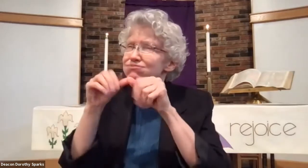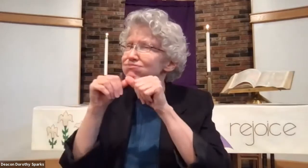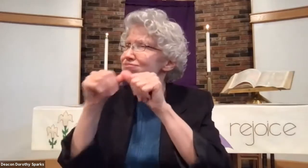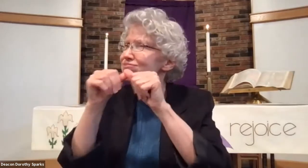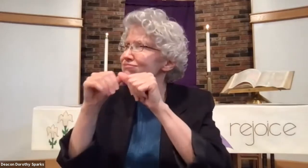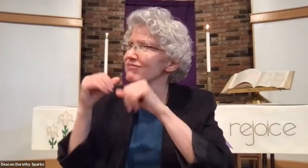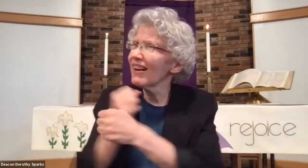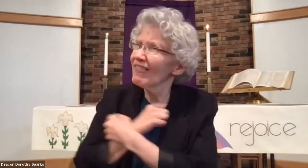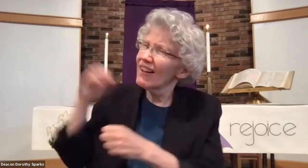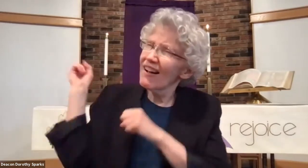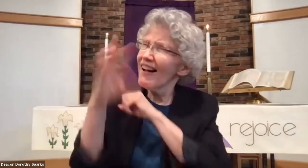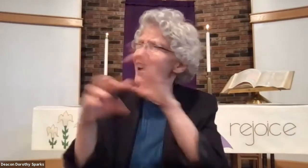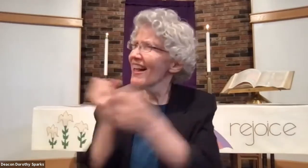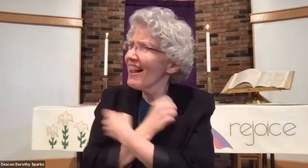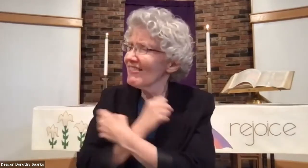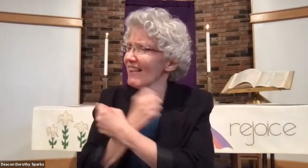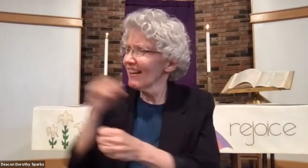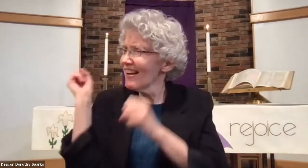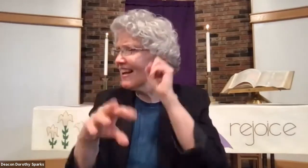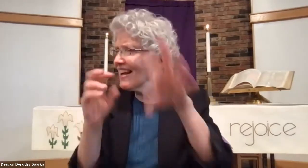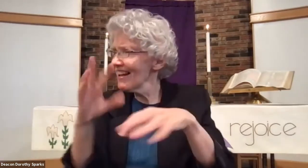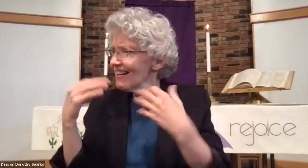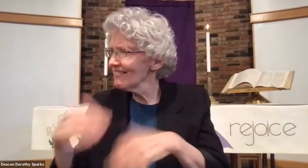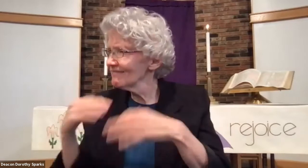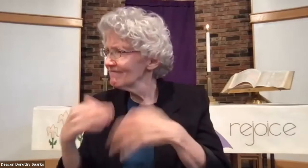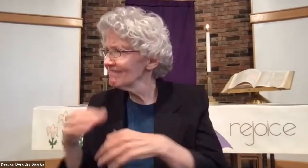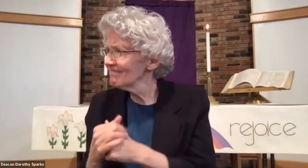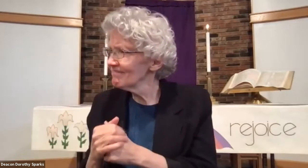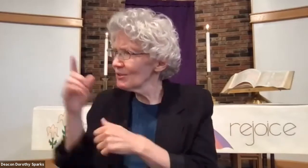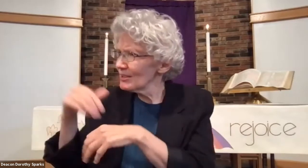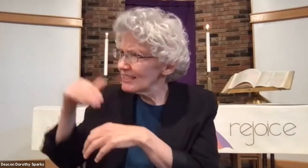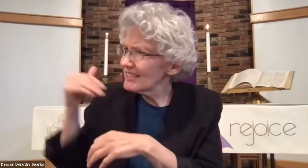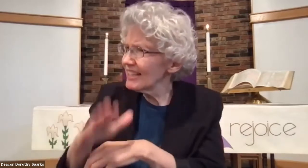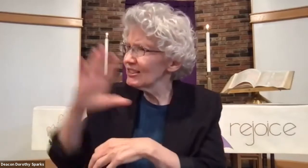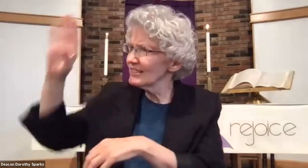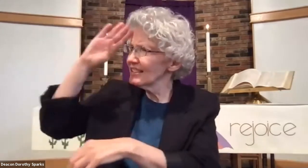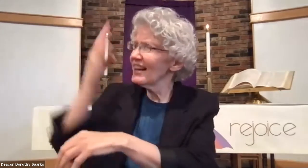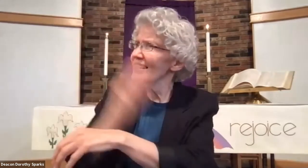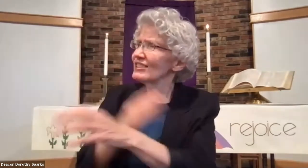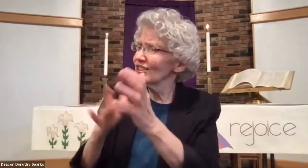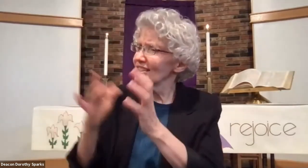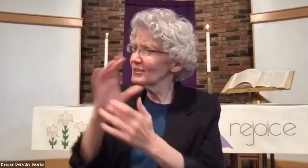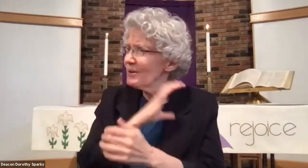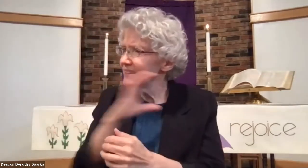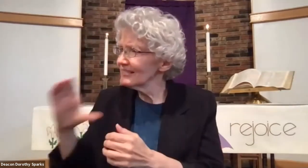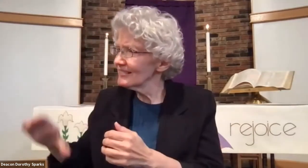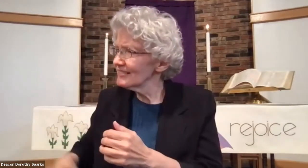because your love for the world is endless, you sent your Son, Jesus